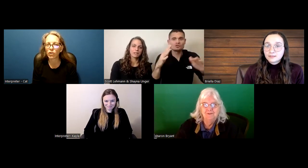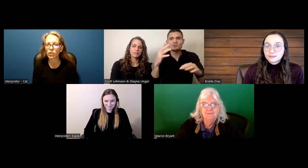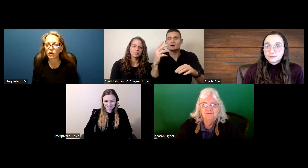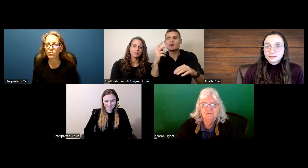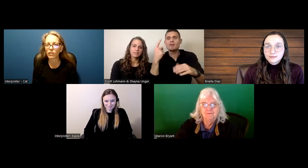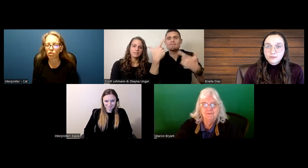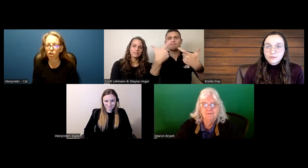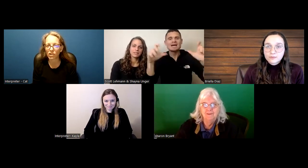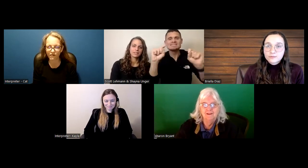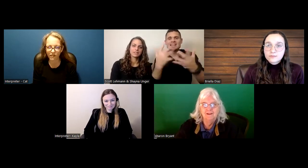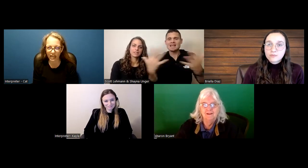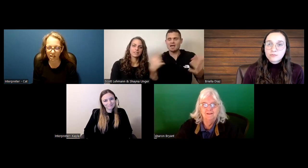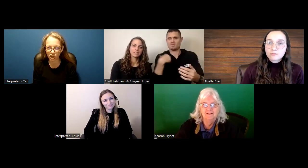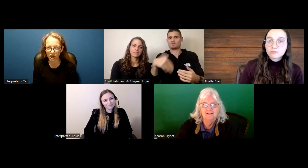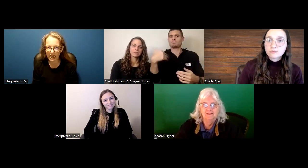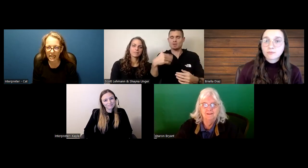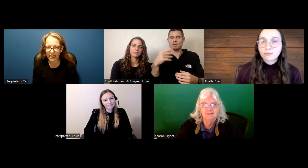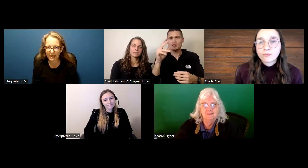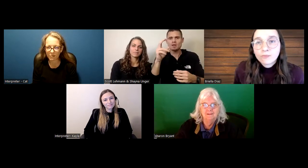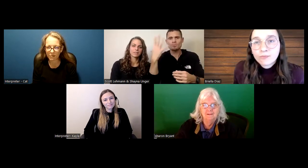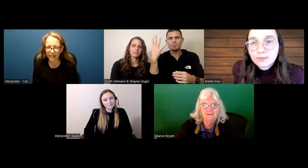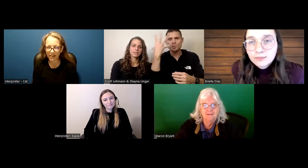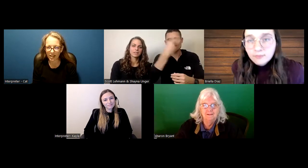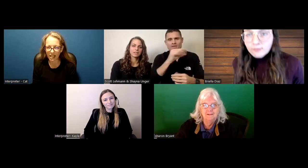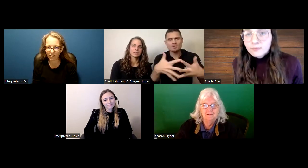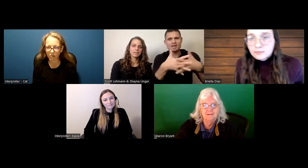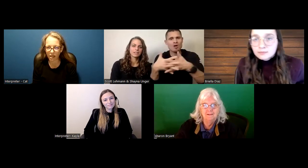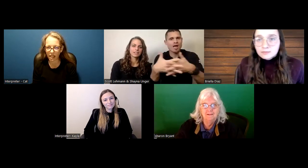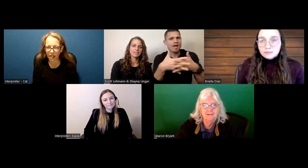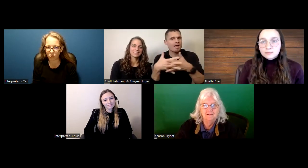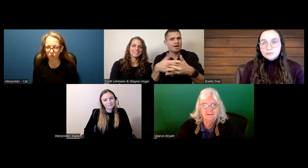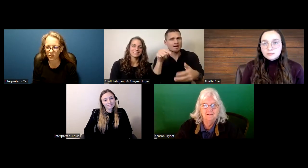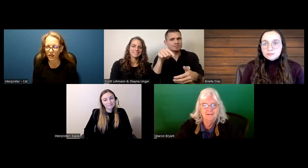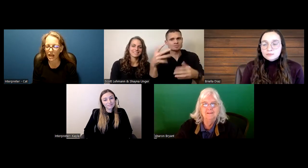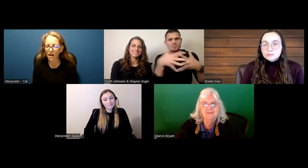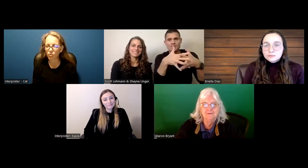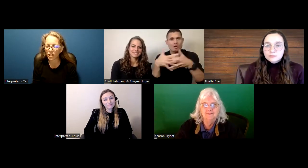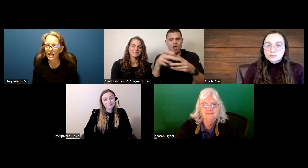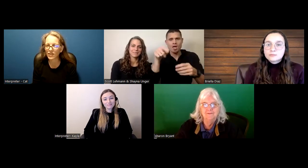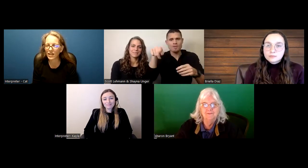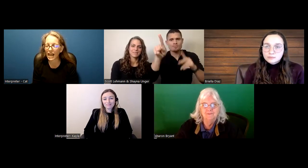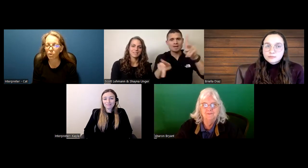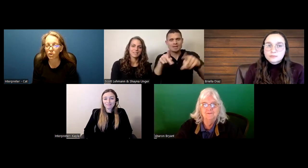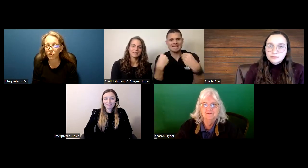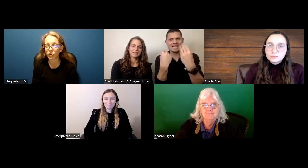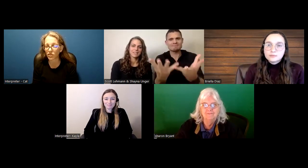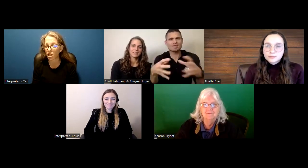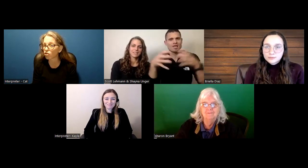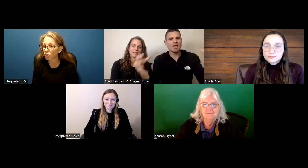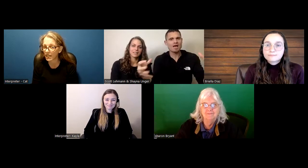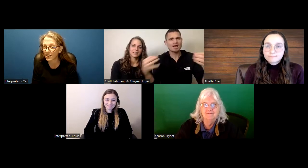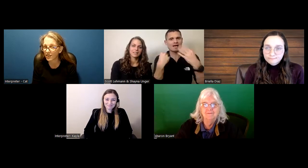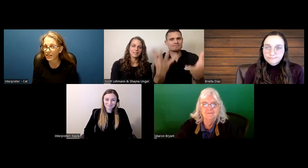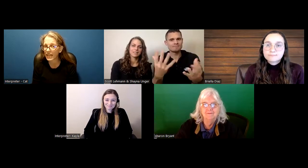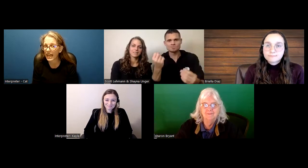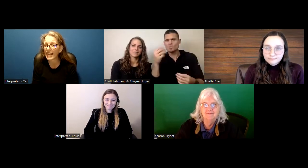remember from start to finish, the biggest thing for me was realizing how beautiful this